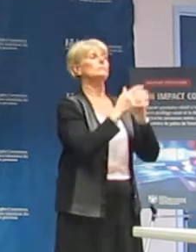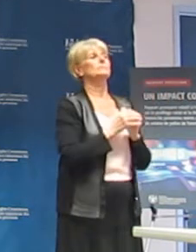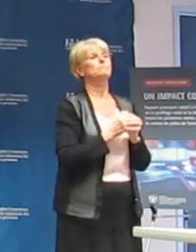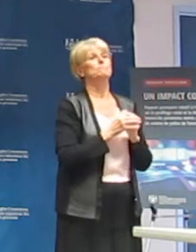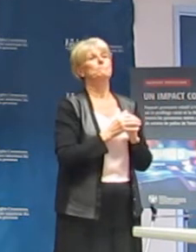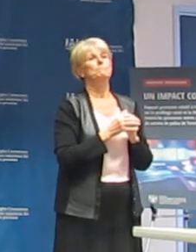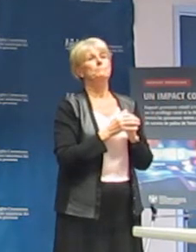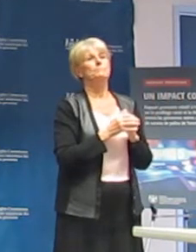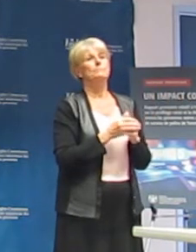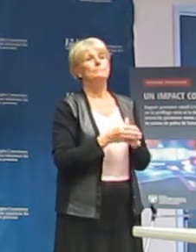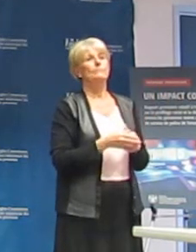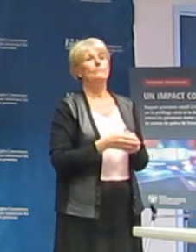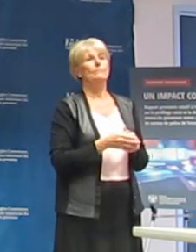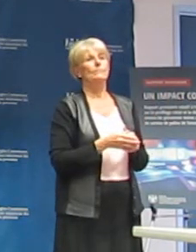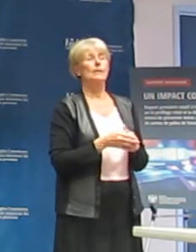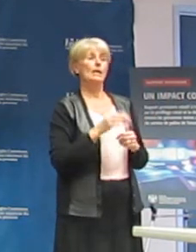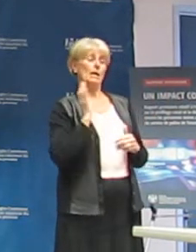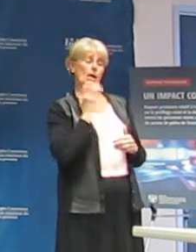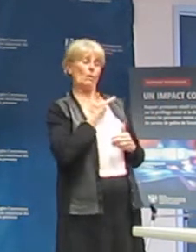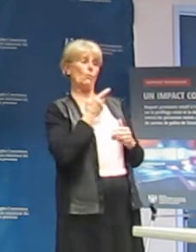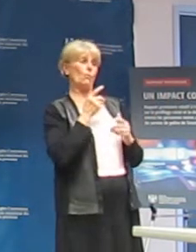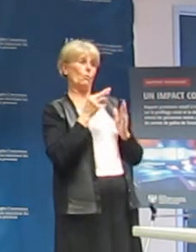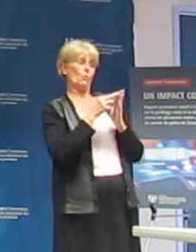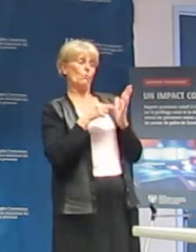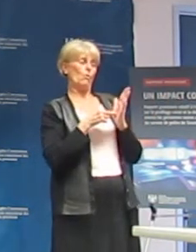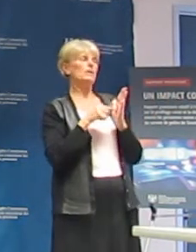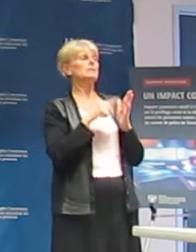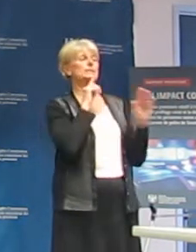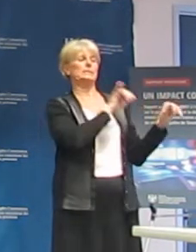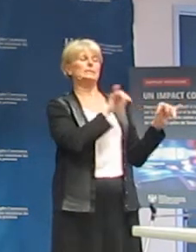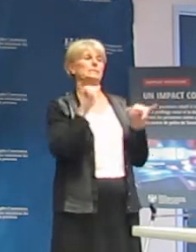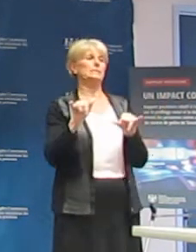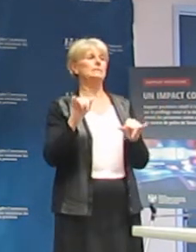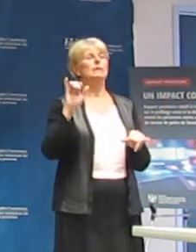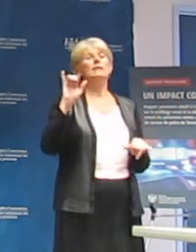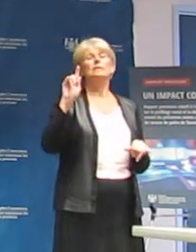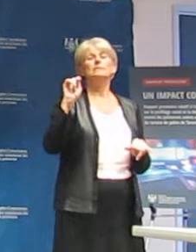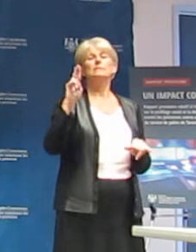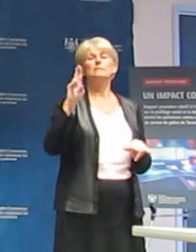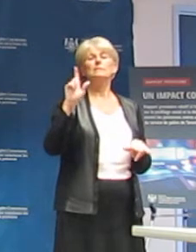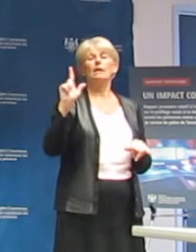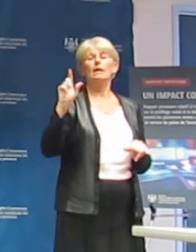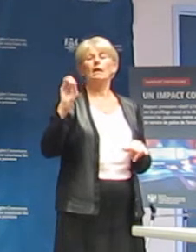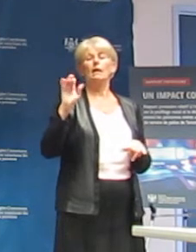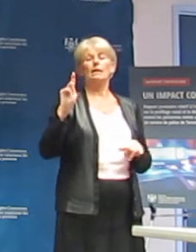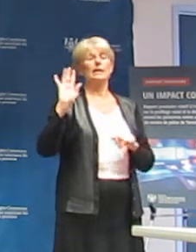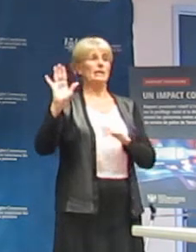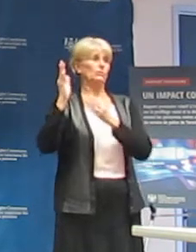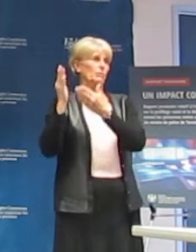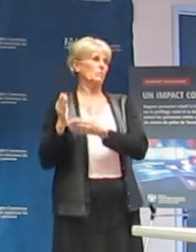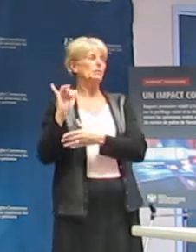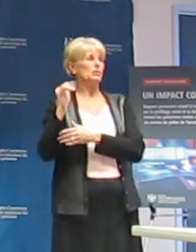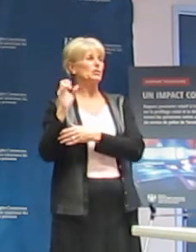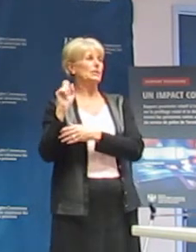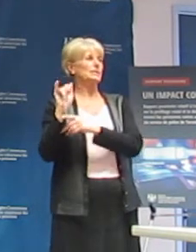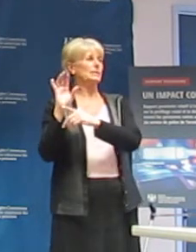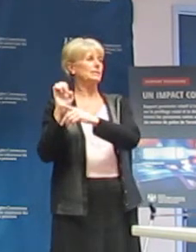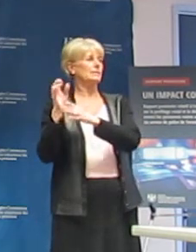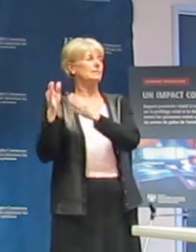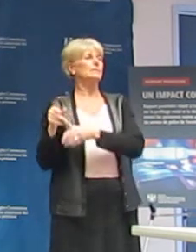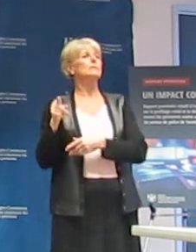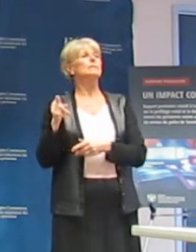I think that our report is very consistent with Justice Tulloch's recommendations, and it